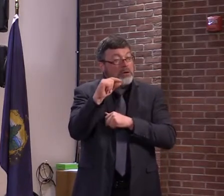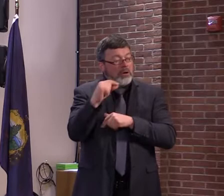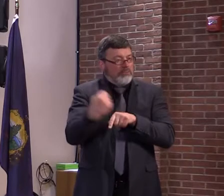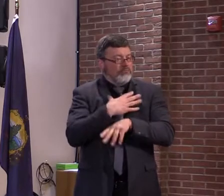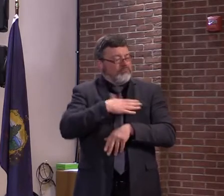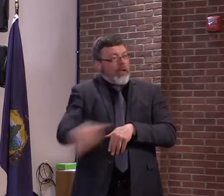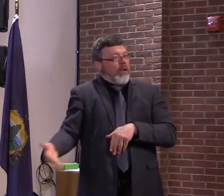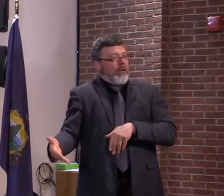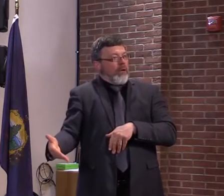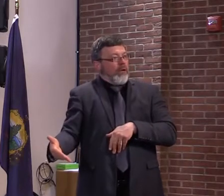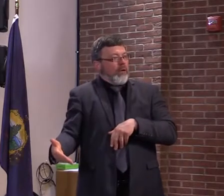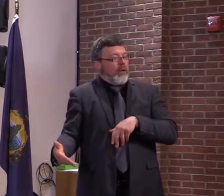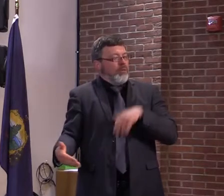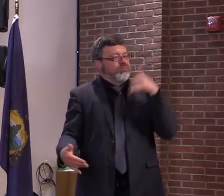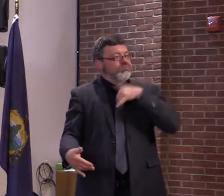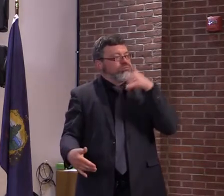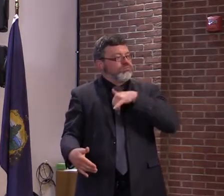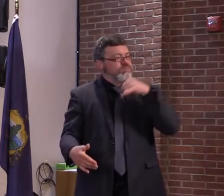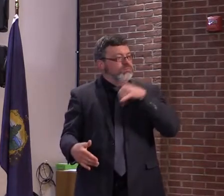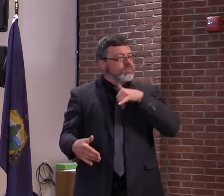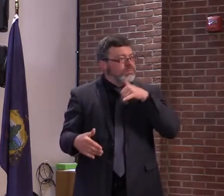stimulant drugs like cocaine.